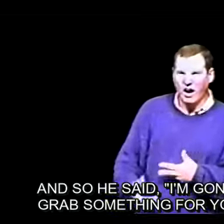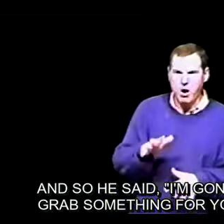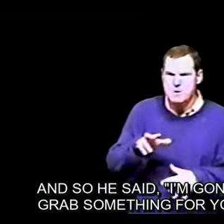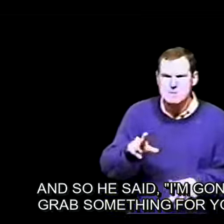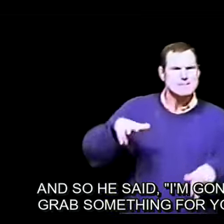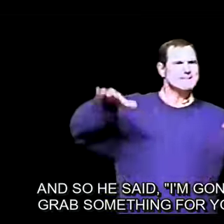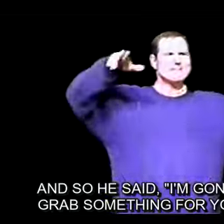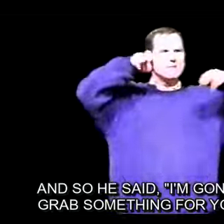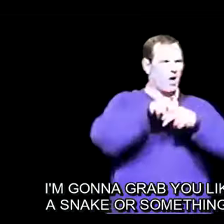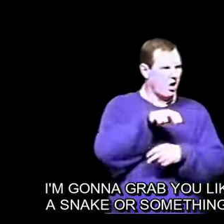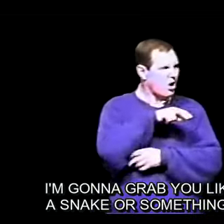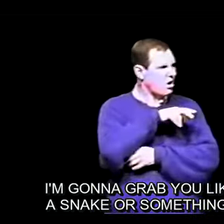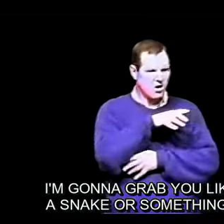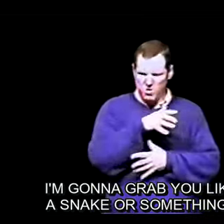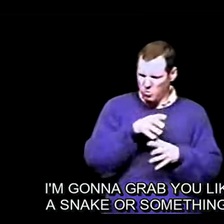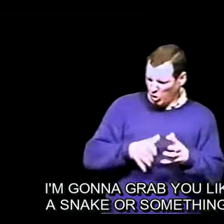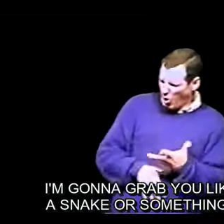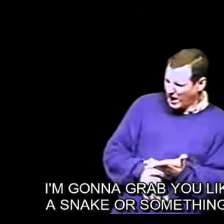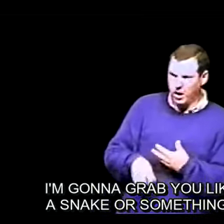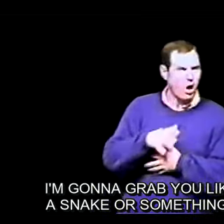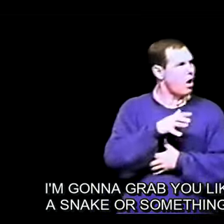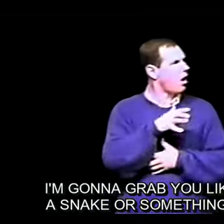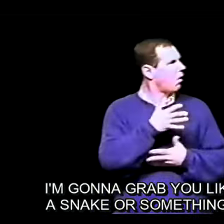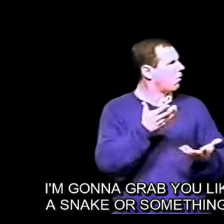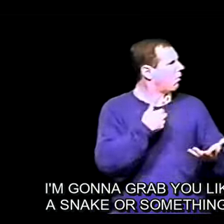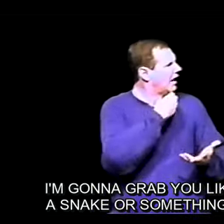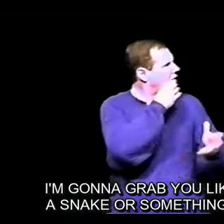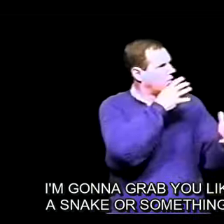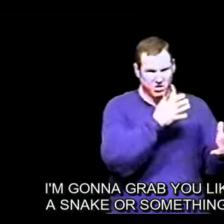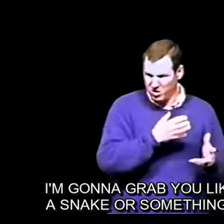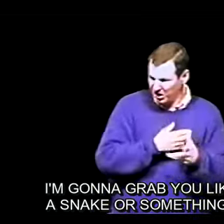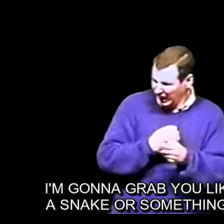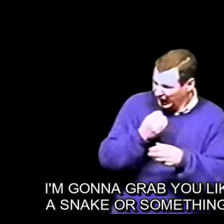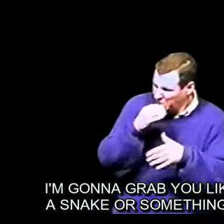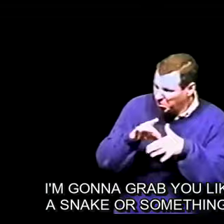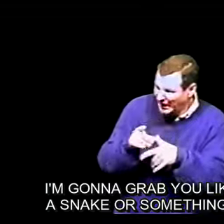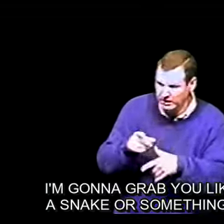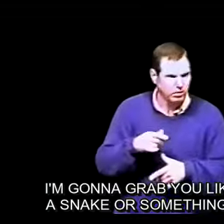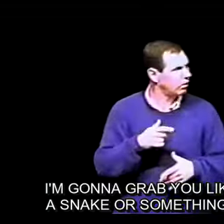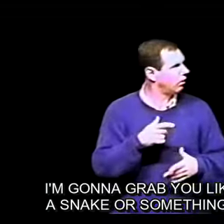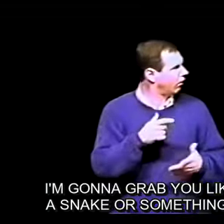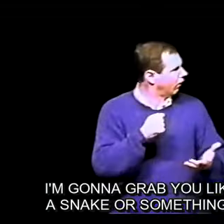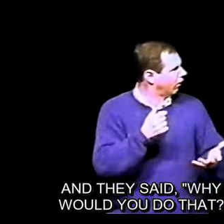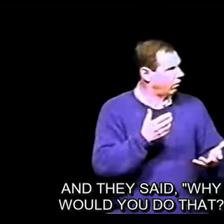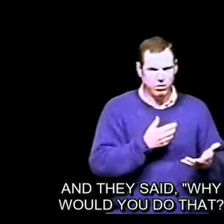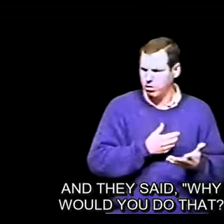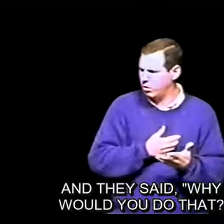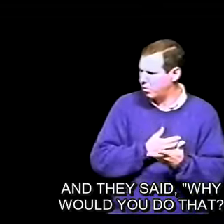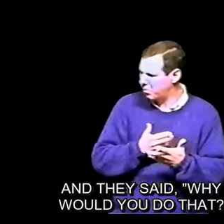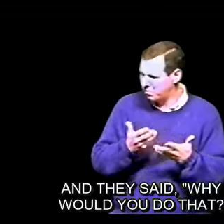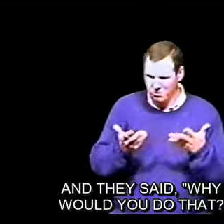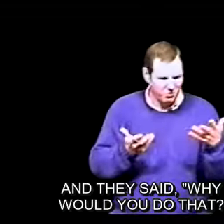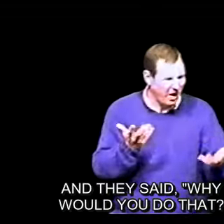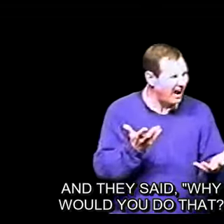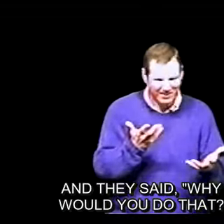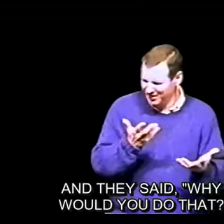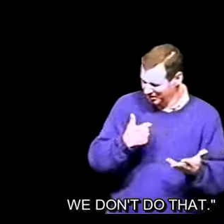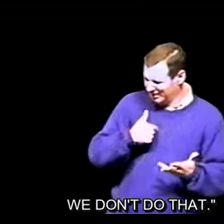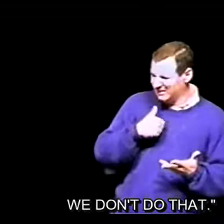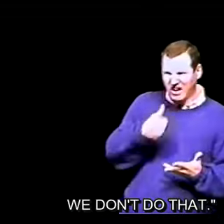so I'm going to grab you like a snake or something. And they said, why would you do that? We don't do that. And he